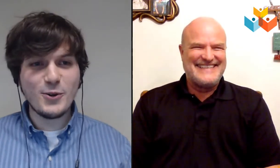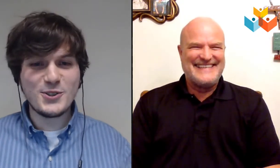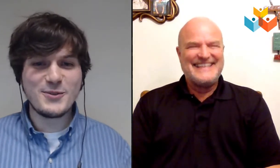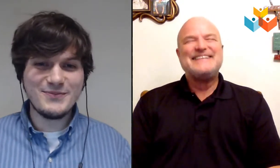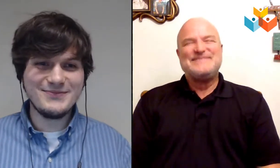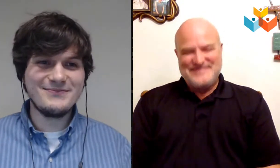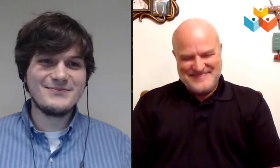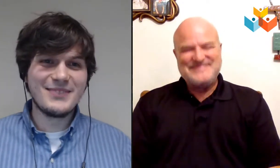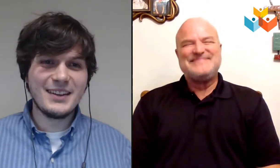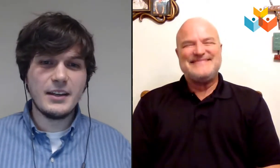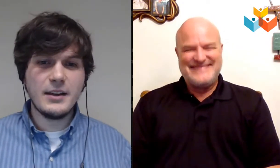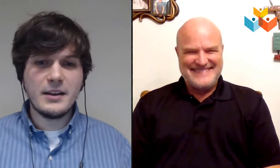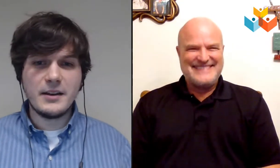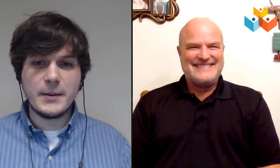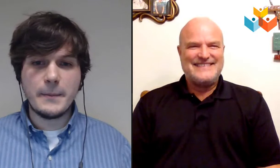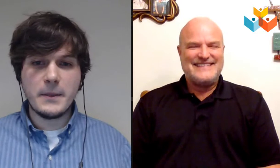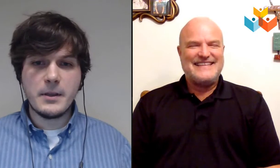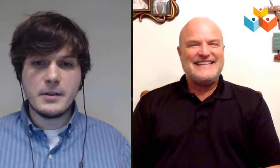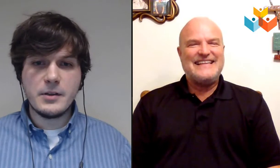part of deaf culture.